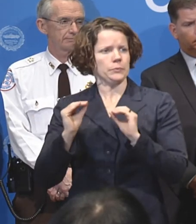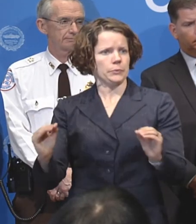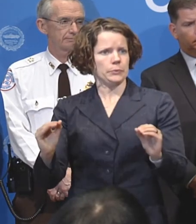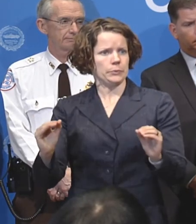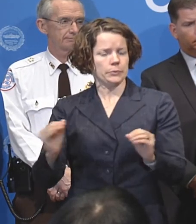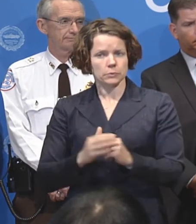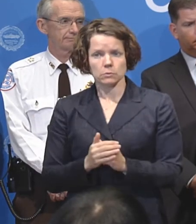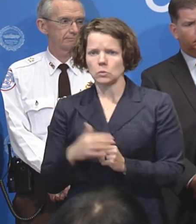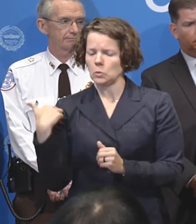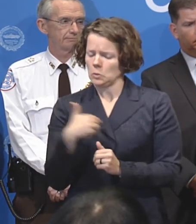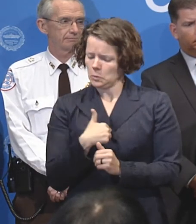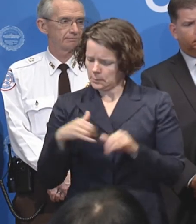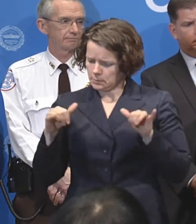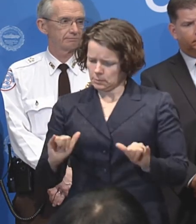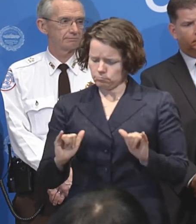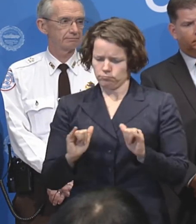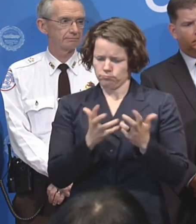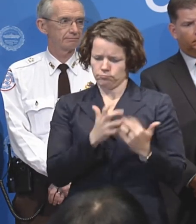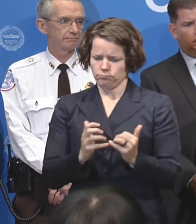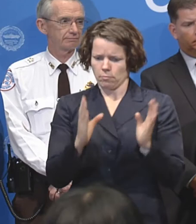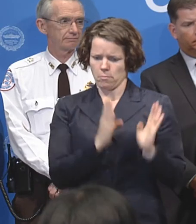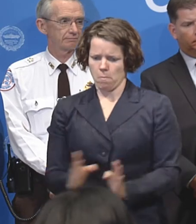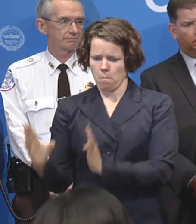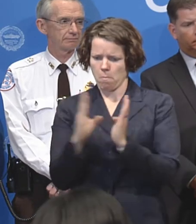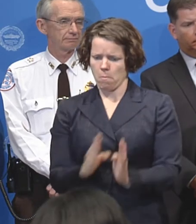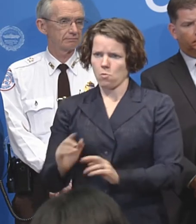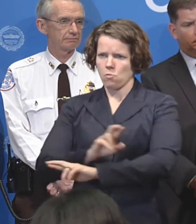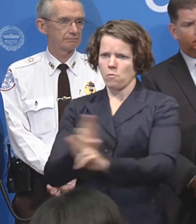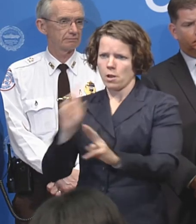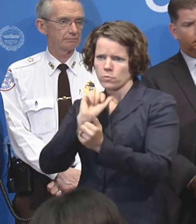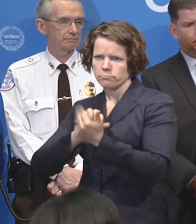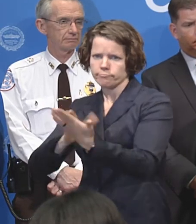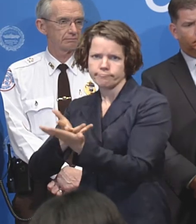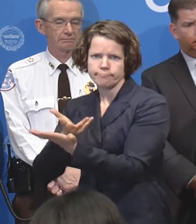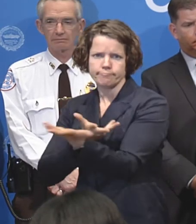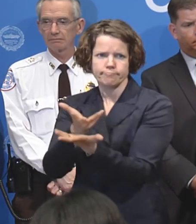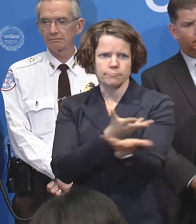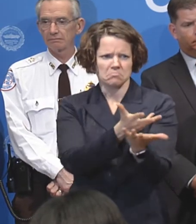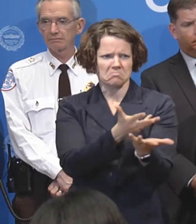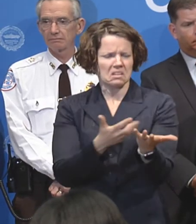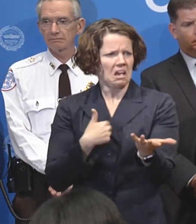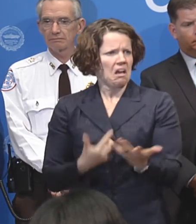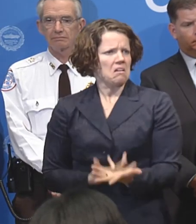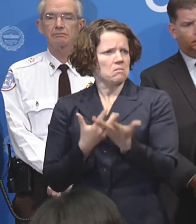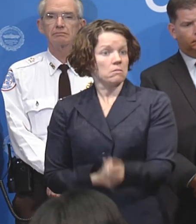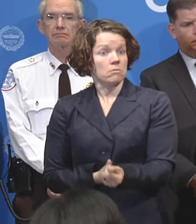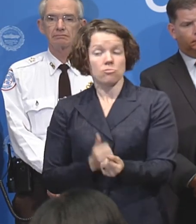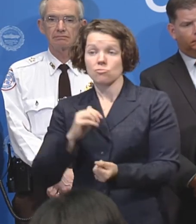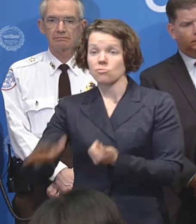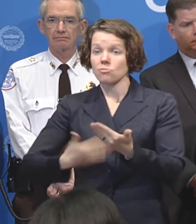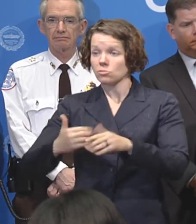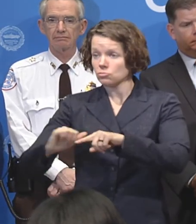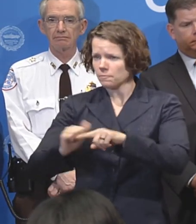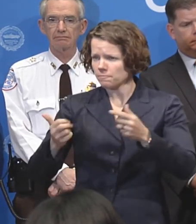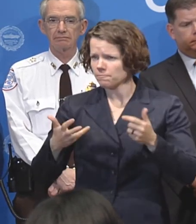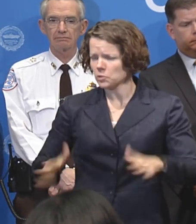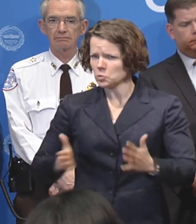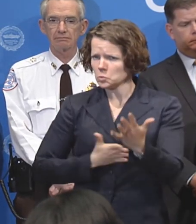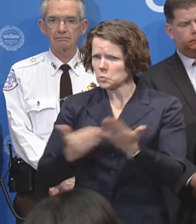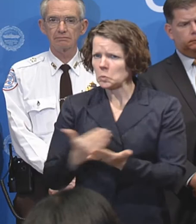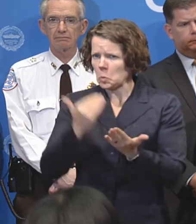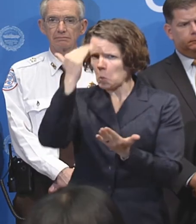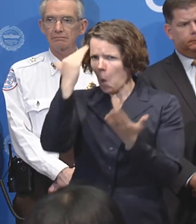event, as we are for every event, and I'm confident in our training, and more importantly, in our collective experience for these